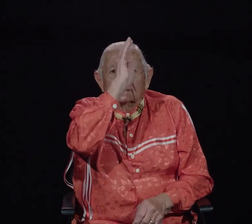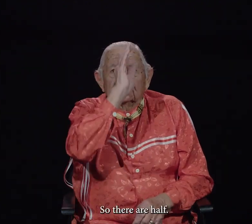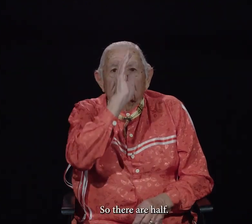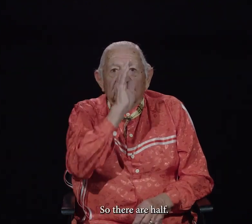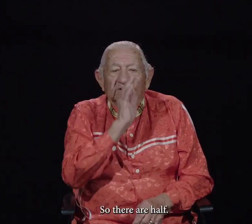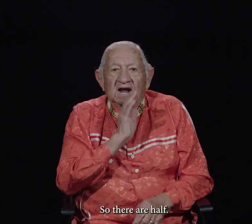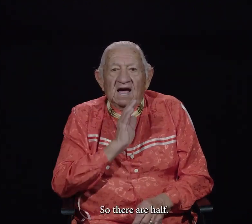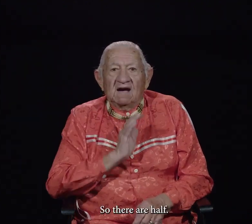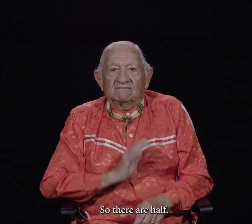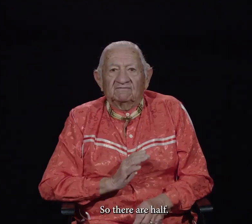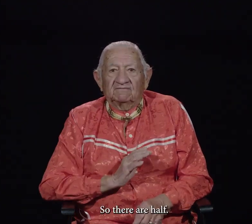So they're half